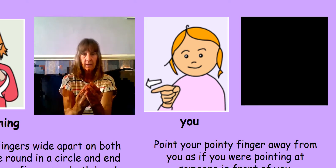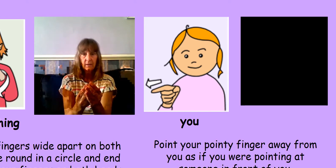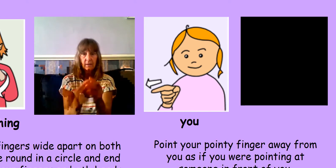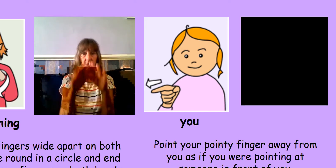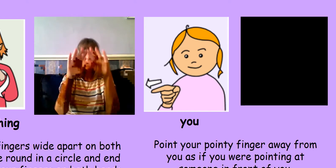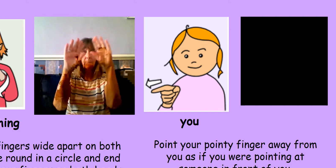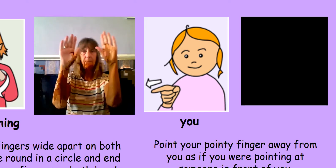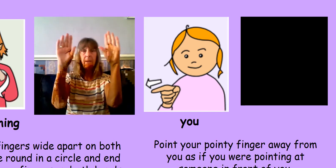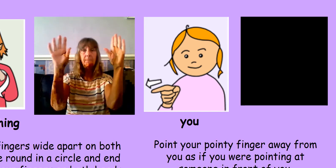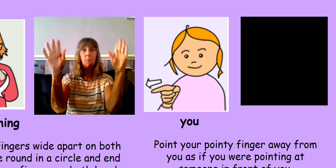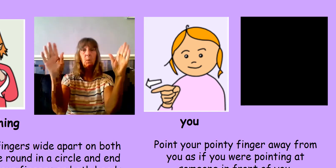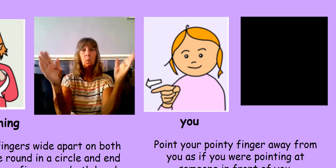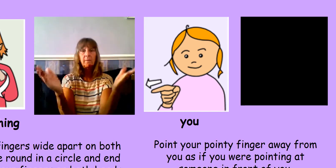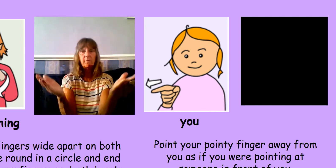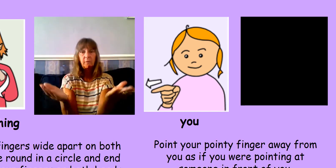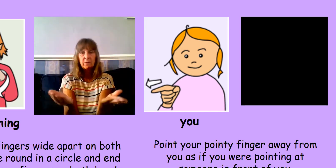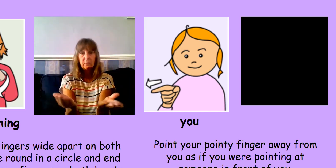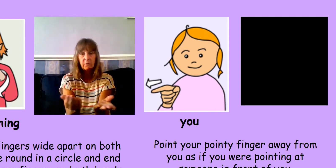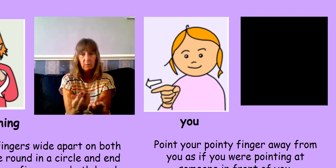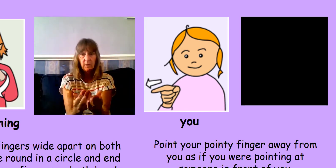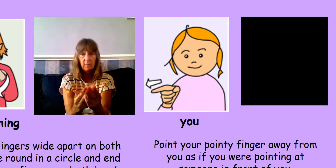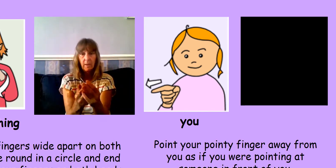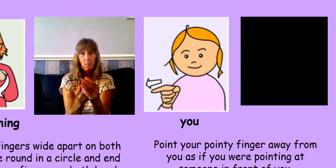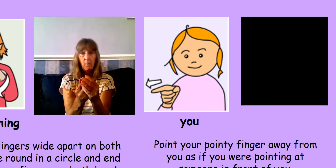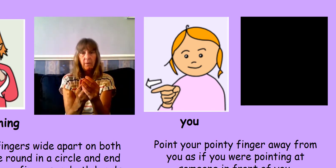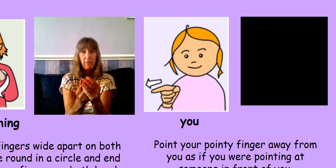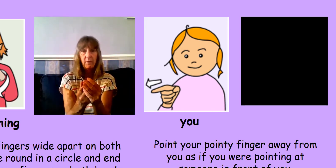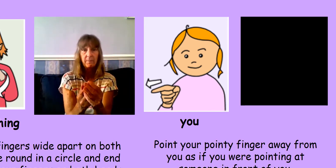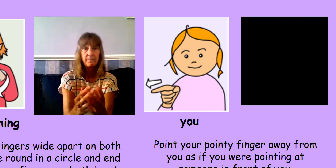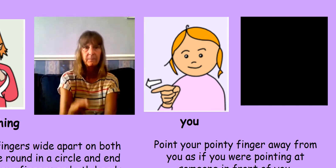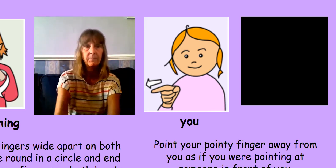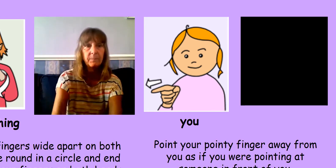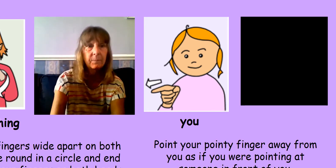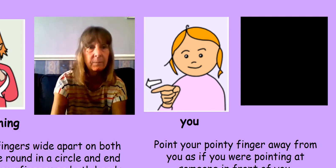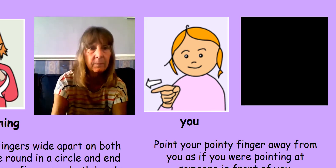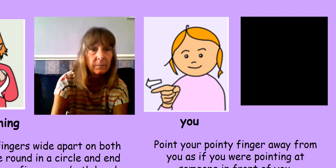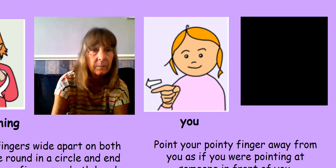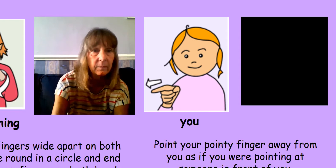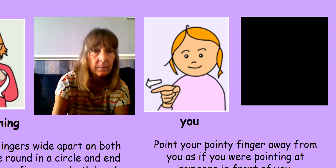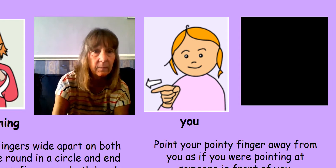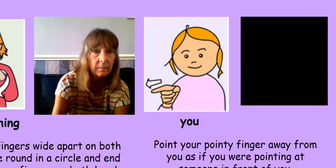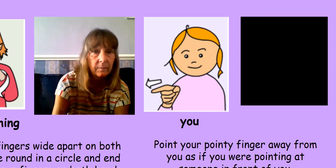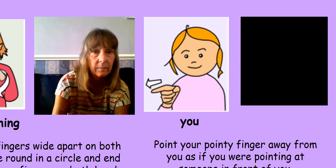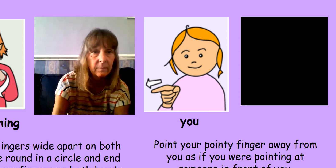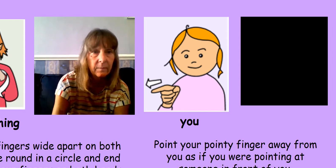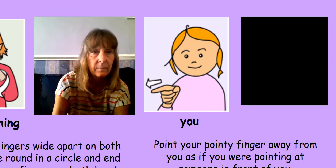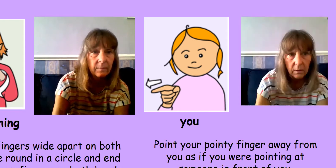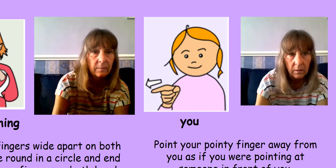Everything. Big ball in front of you and then with.